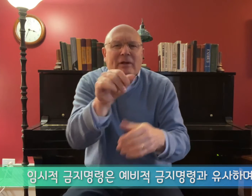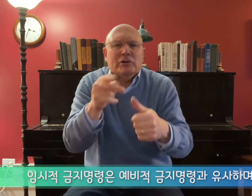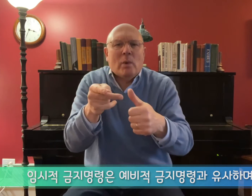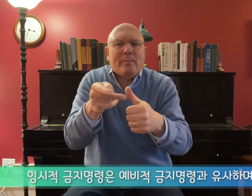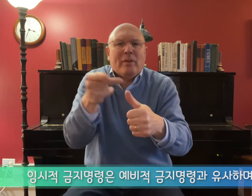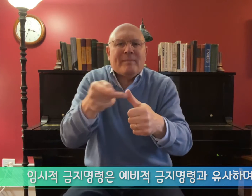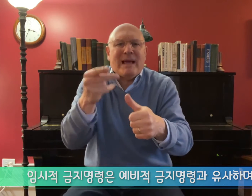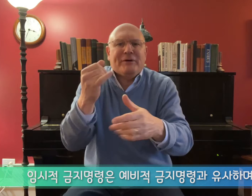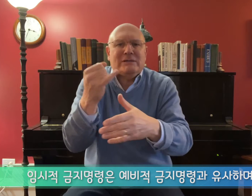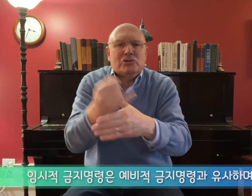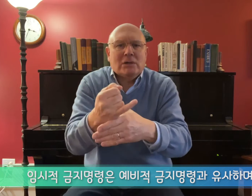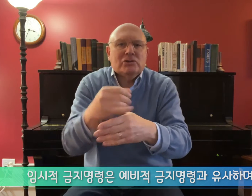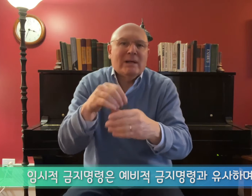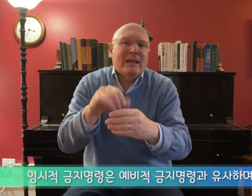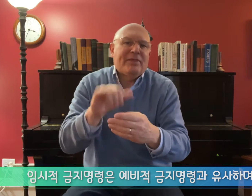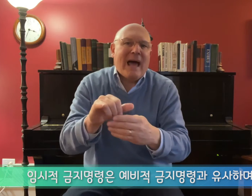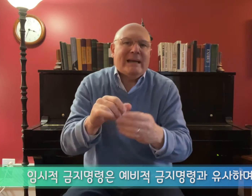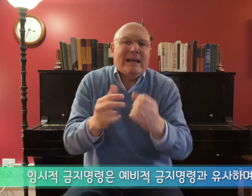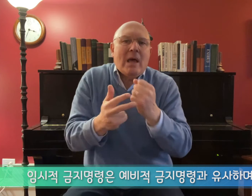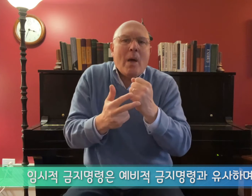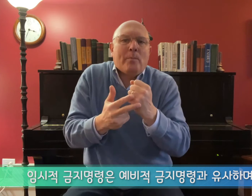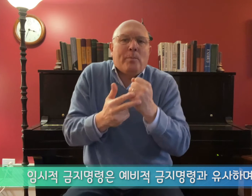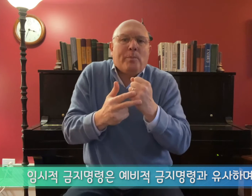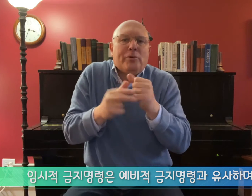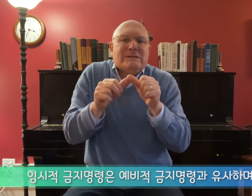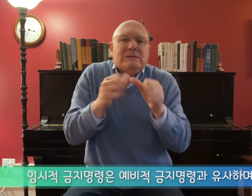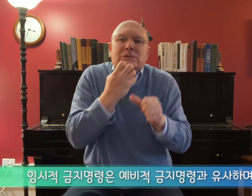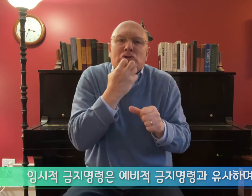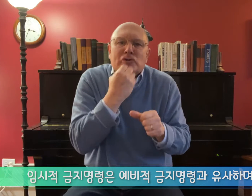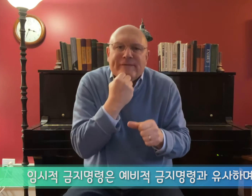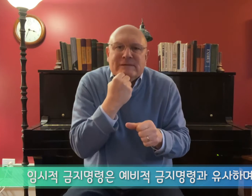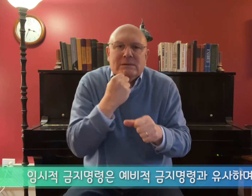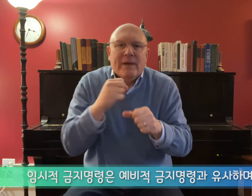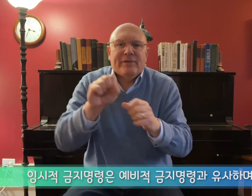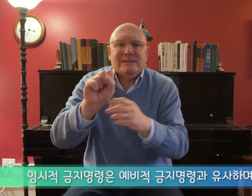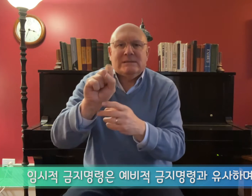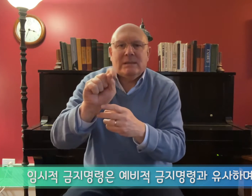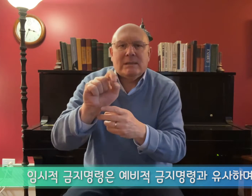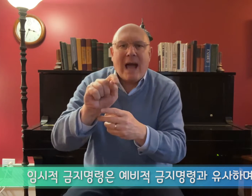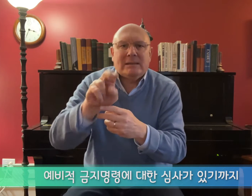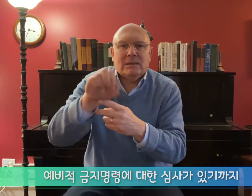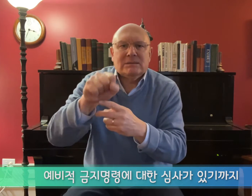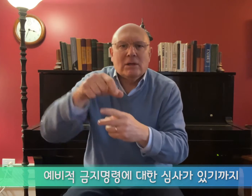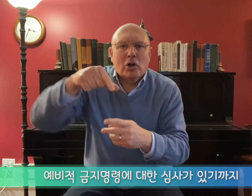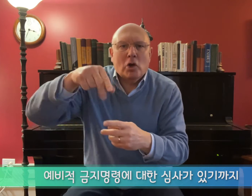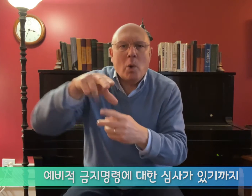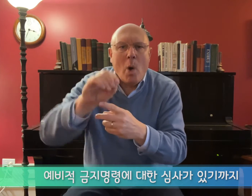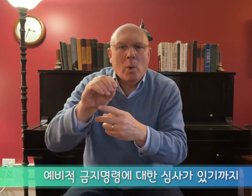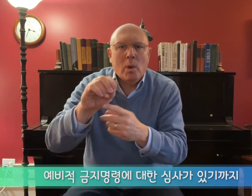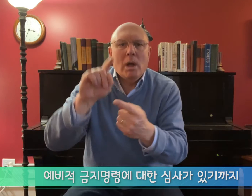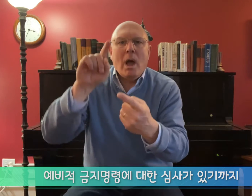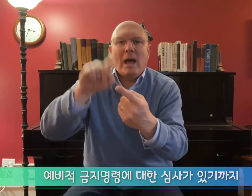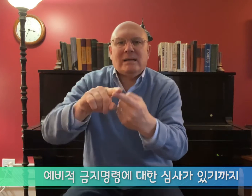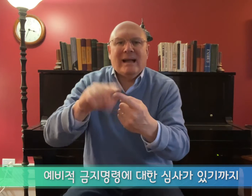A temporary injunction is similar to a preliminary injunction, and then it preserves the status